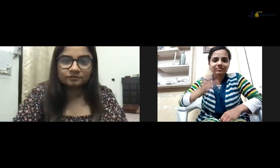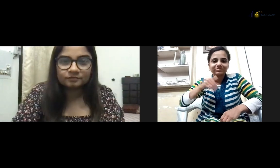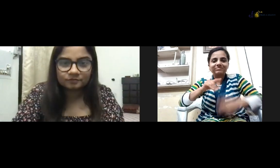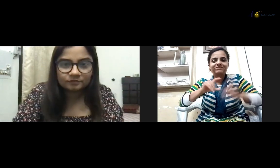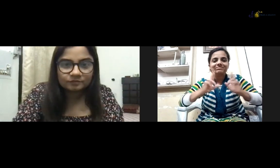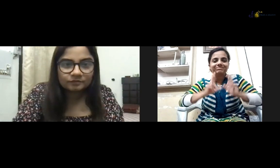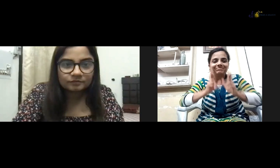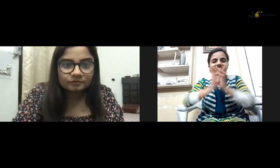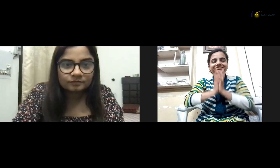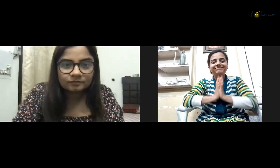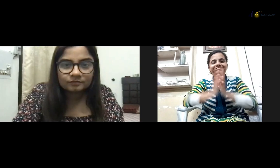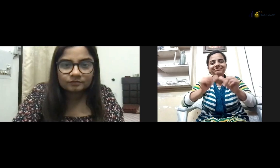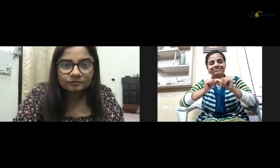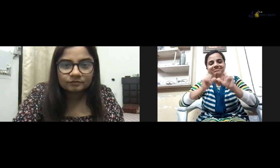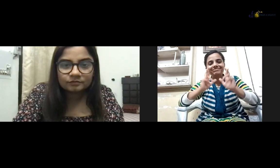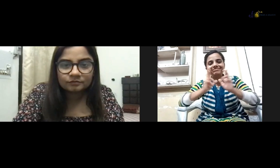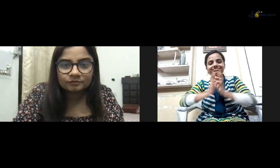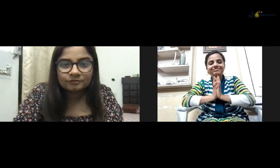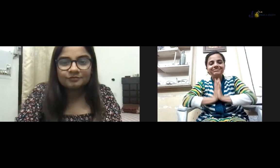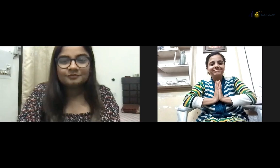Surbhi, can we answer Surbhi?